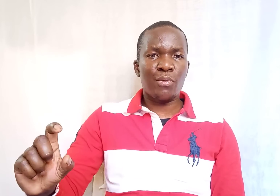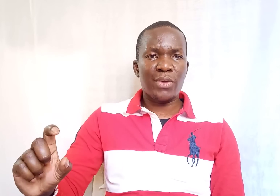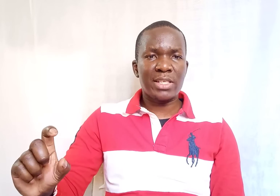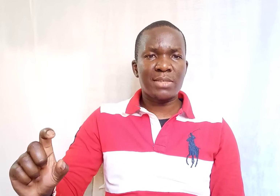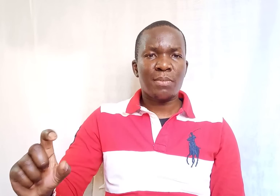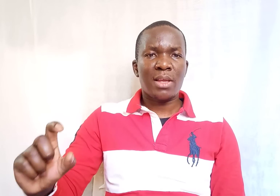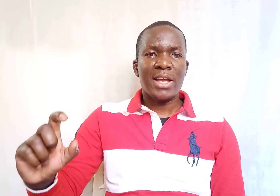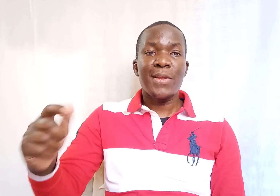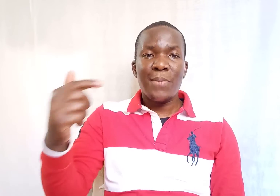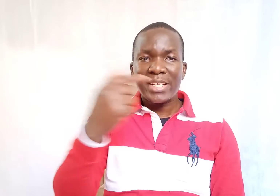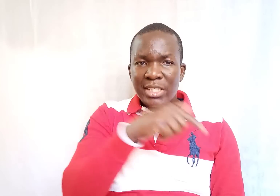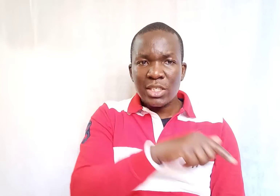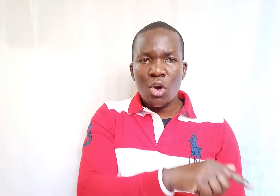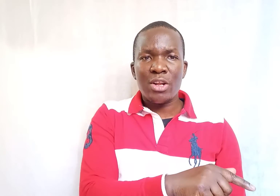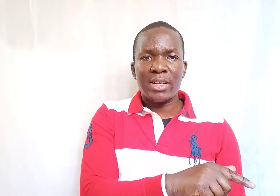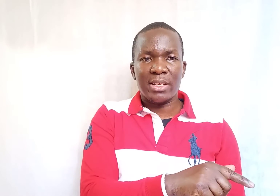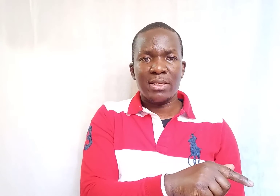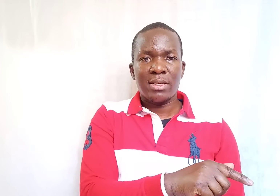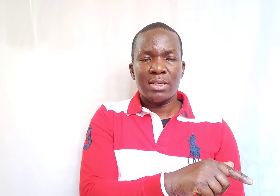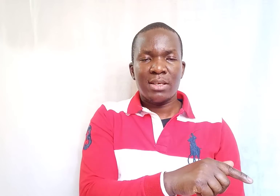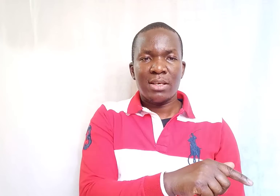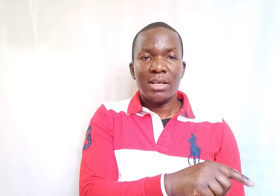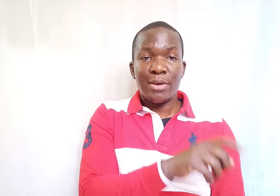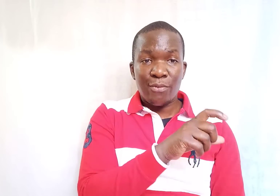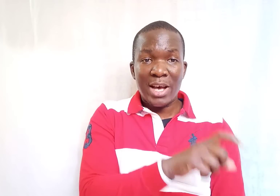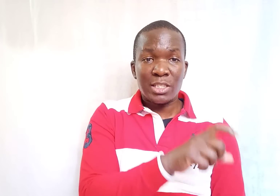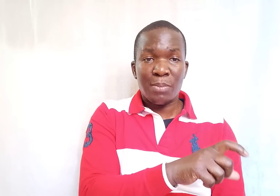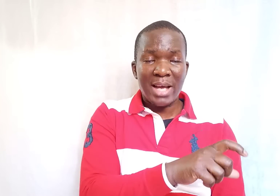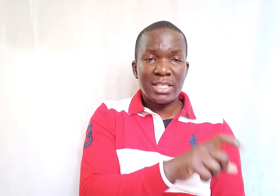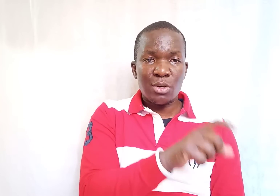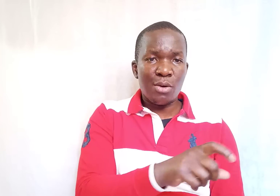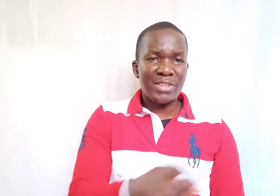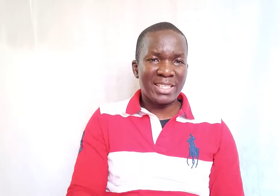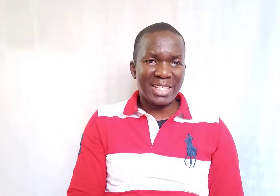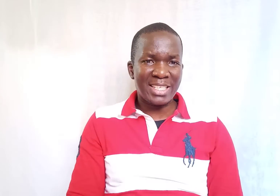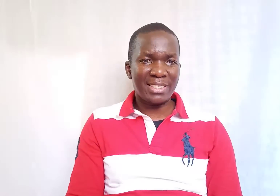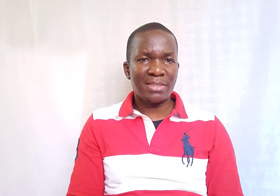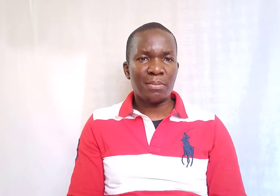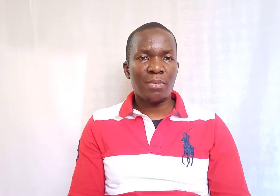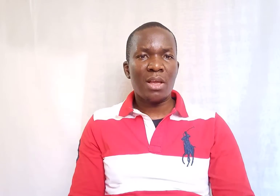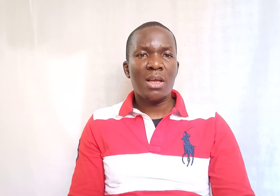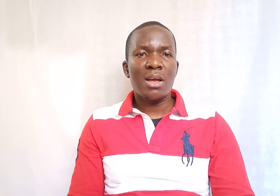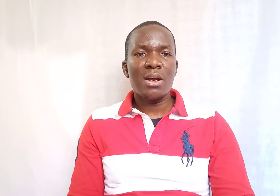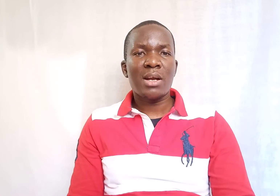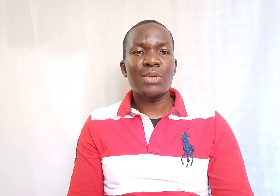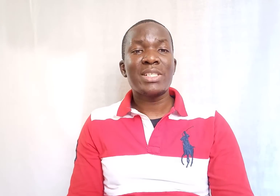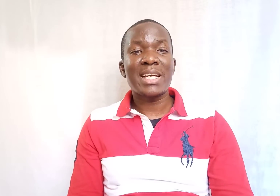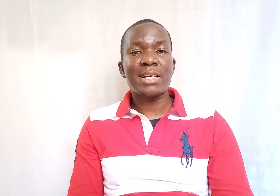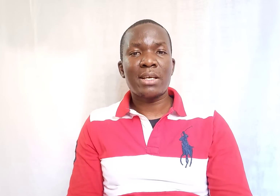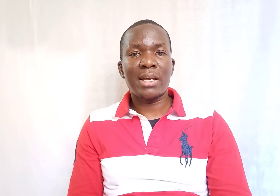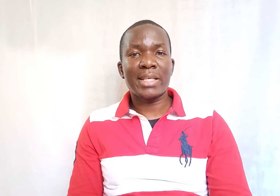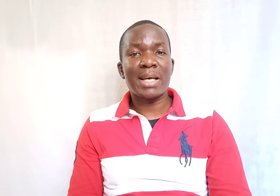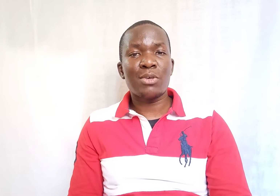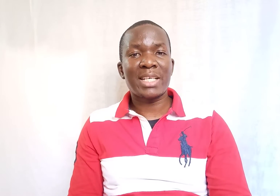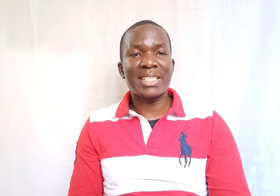it depends on the first part of the sentence. Can we take an example